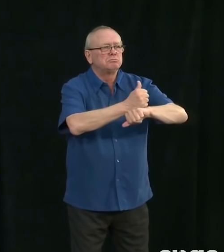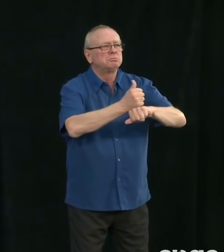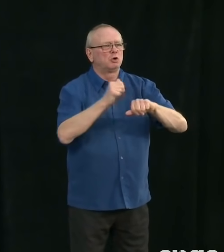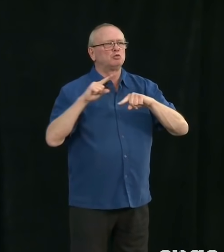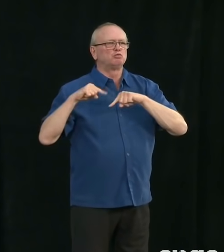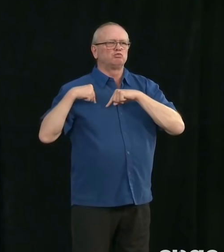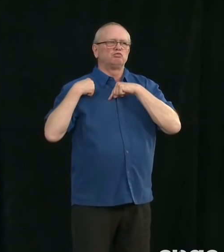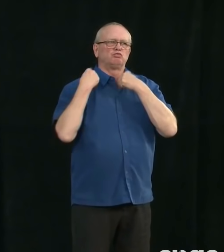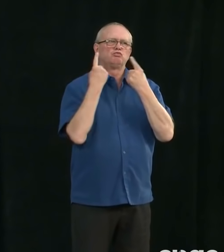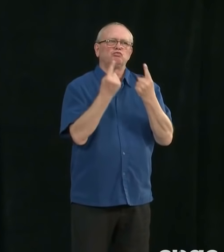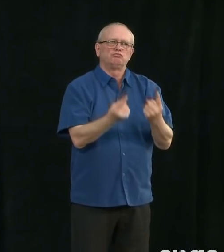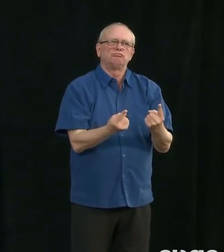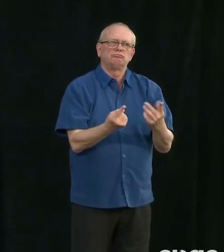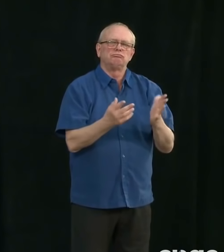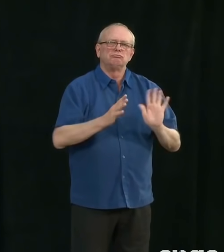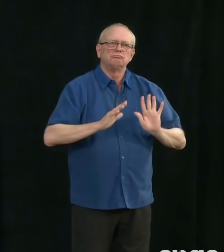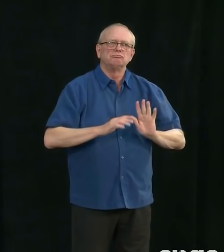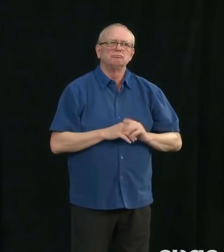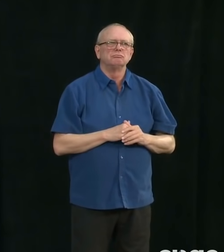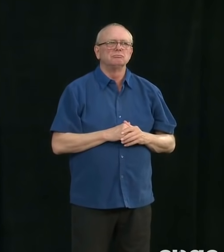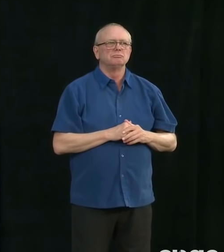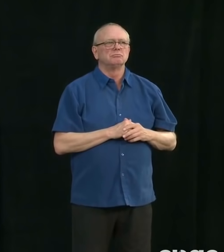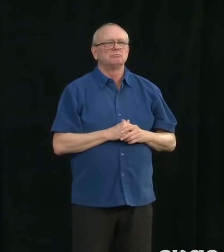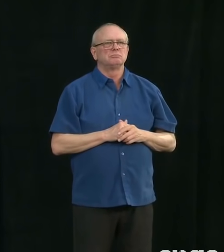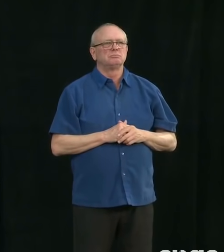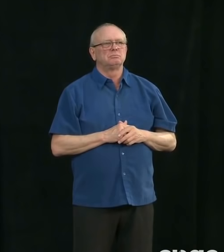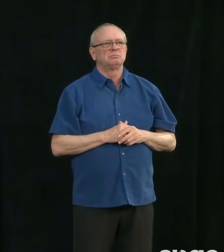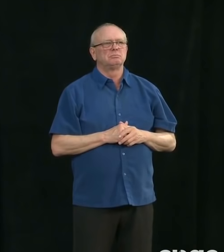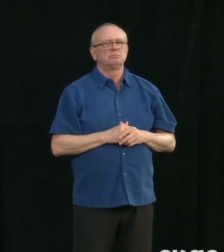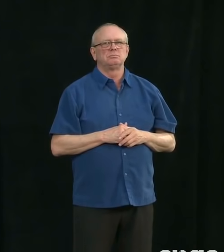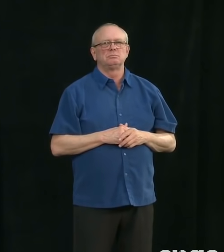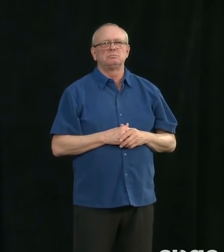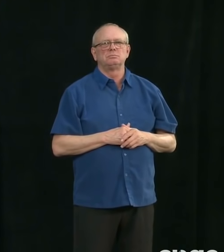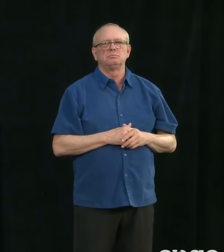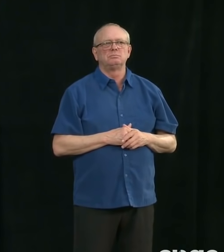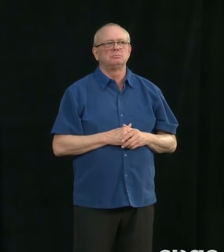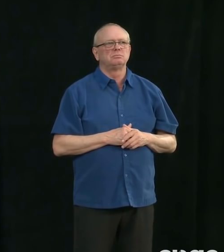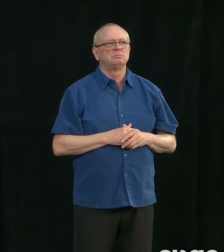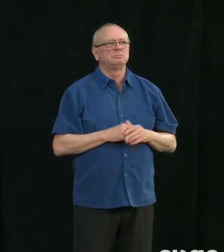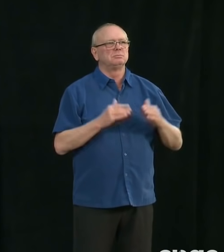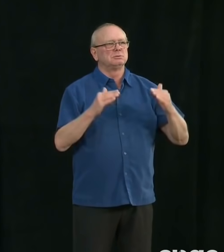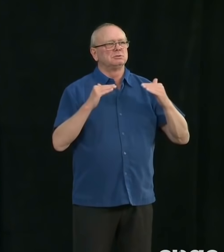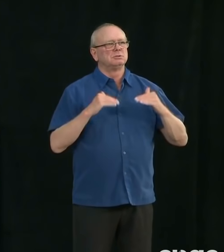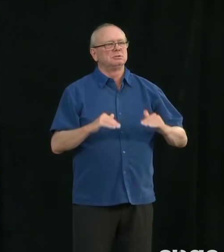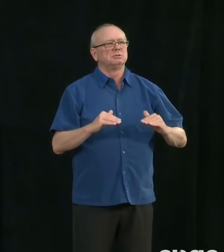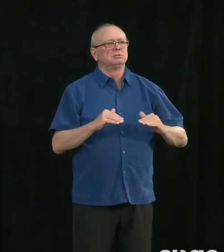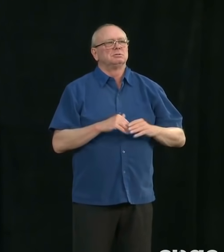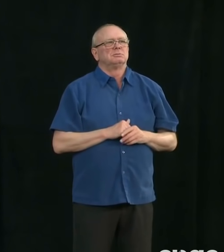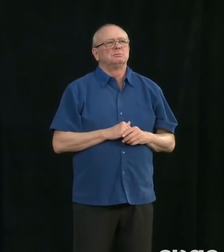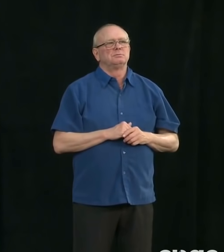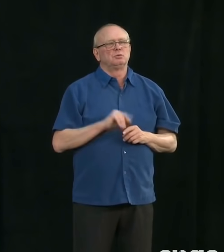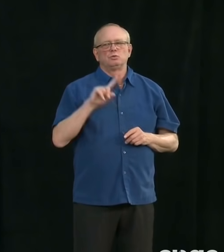were identified and this investigation began. Operator, could you please put through the next question?